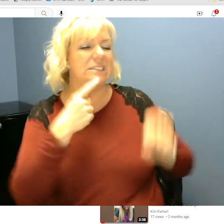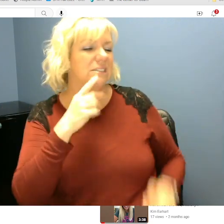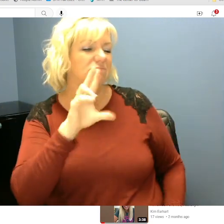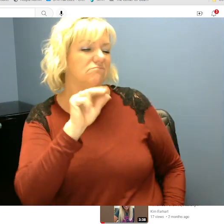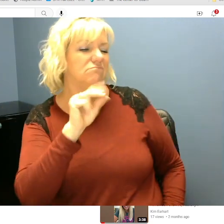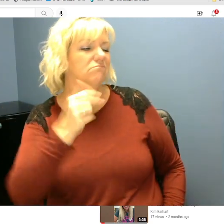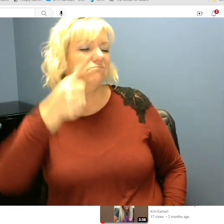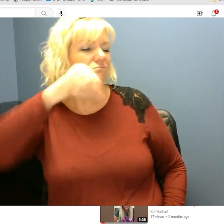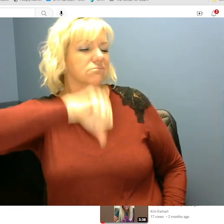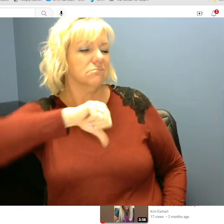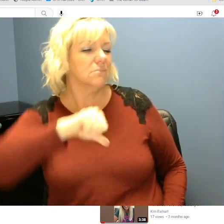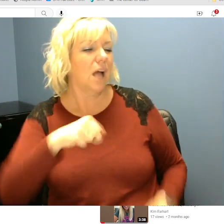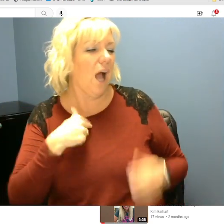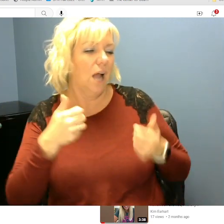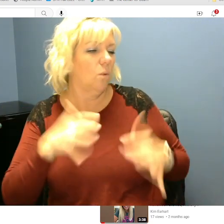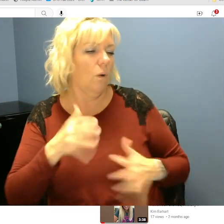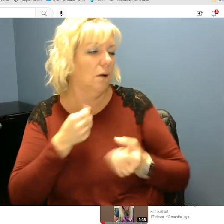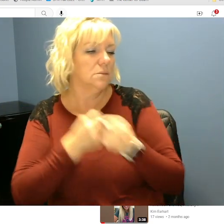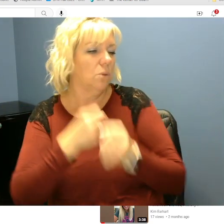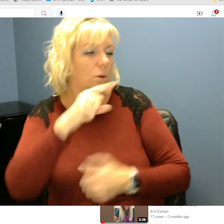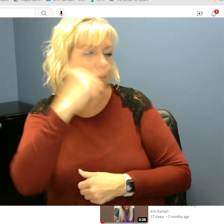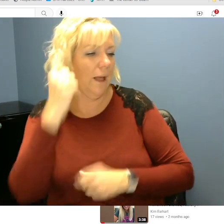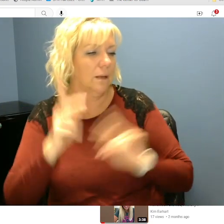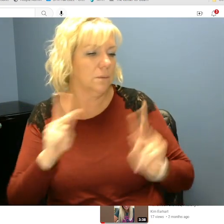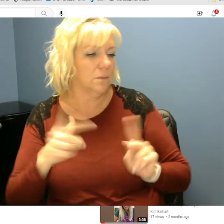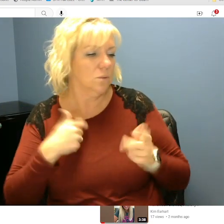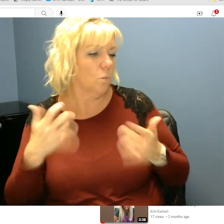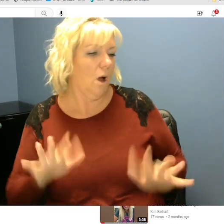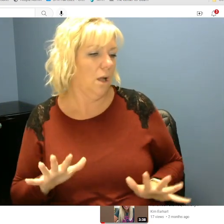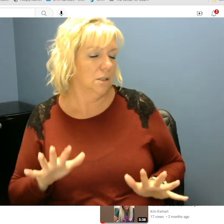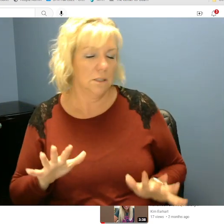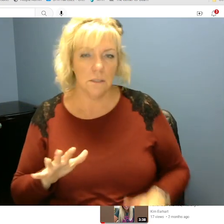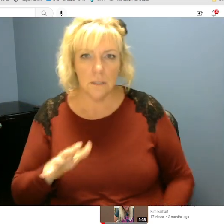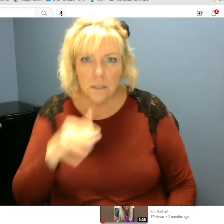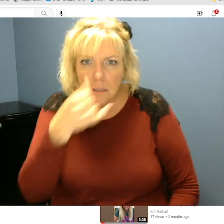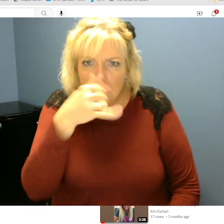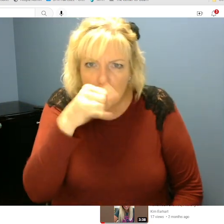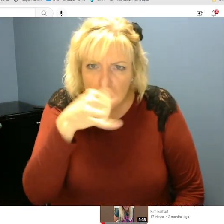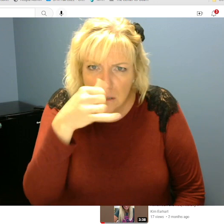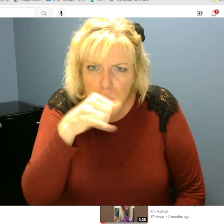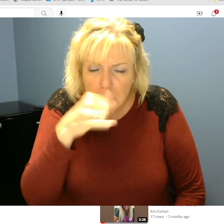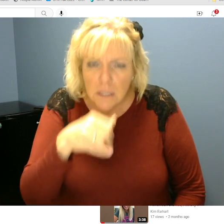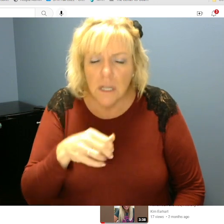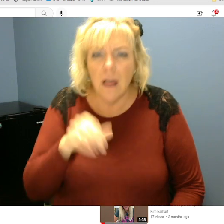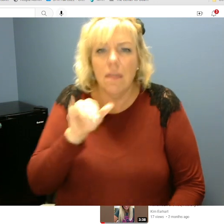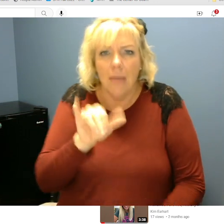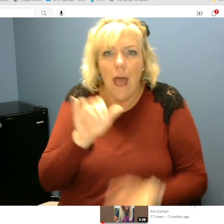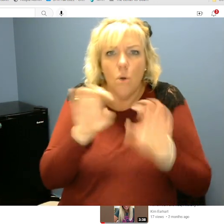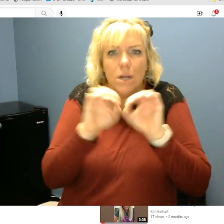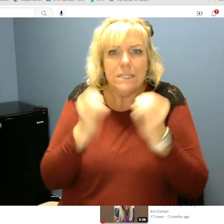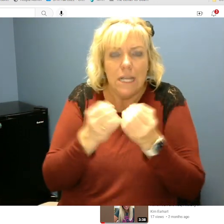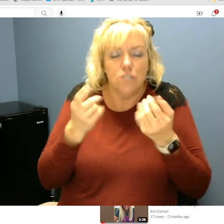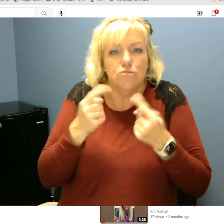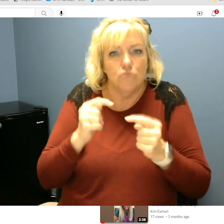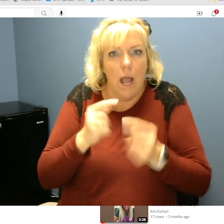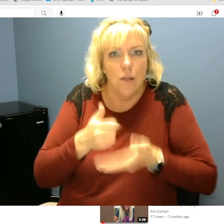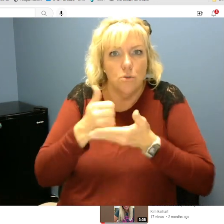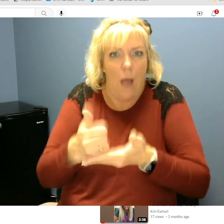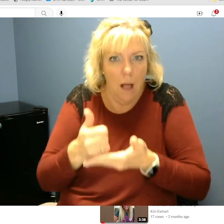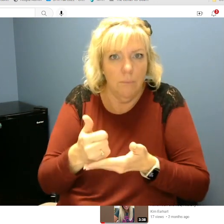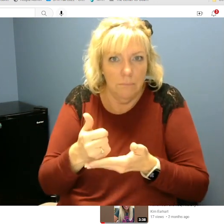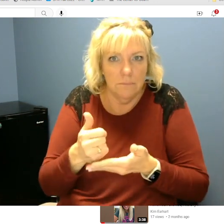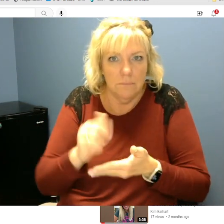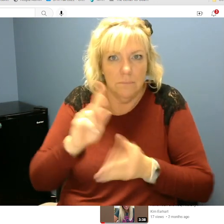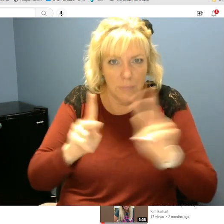or privileges to formerly enslaved people, which is ridiculous because it's trying to fix several hundred years of